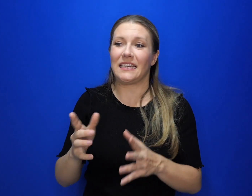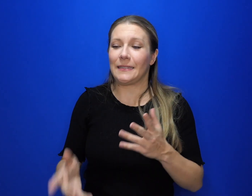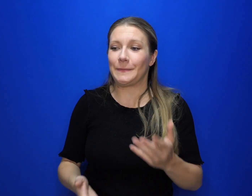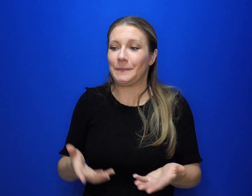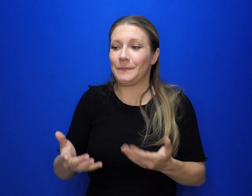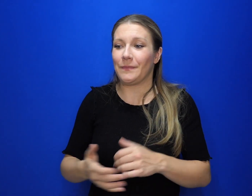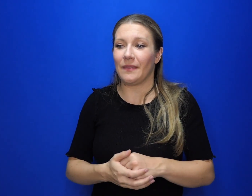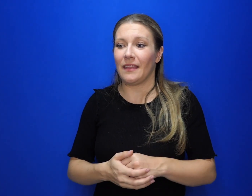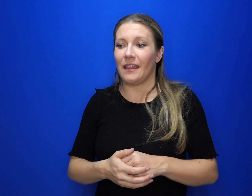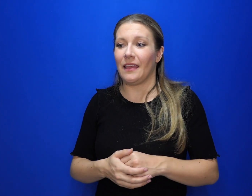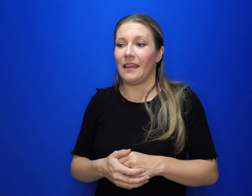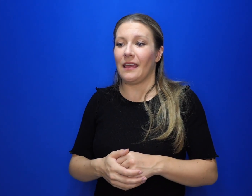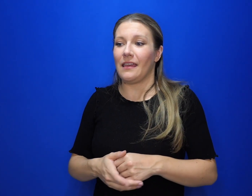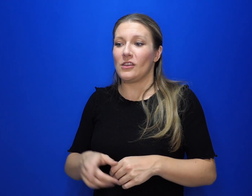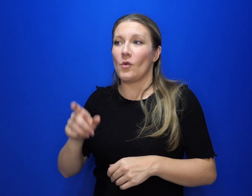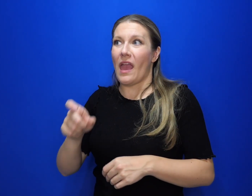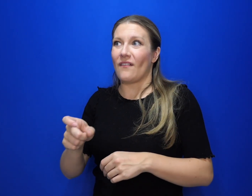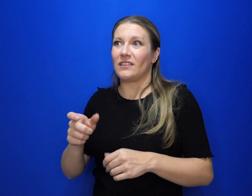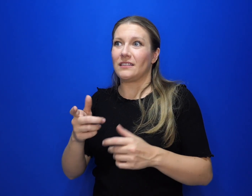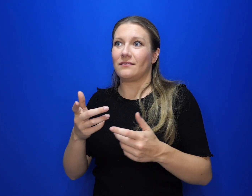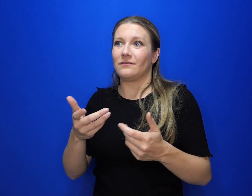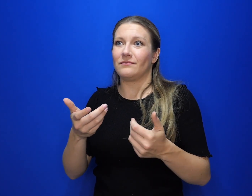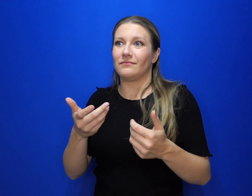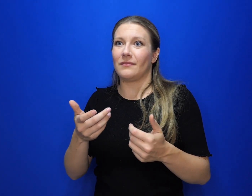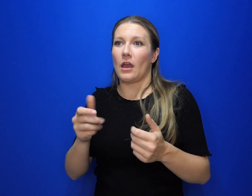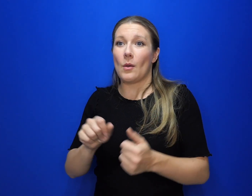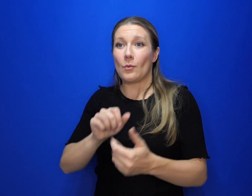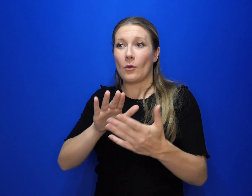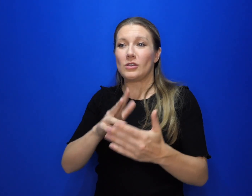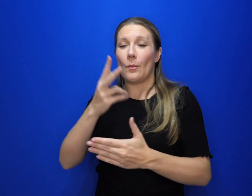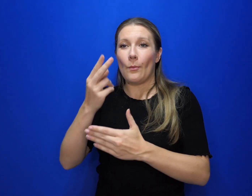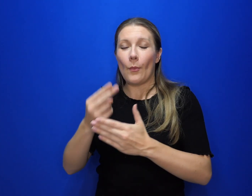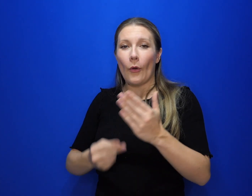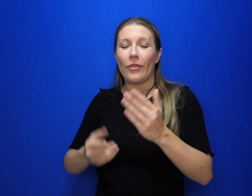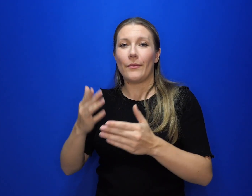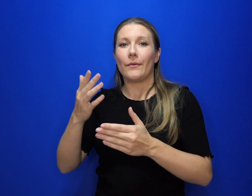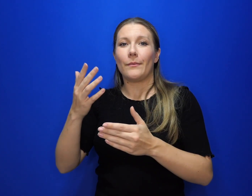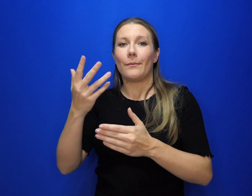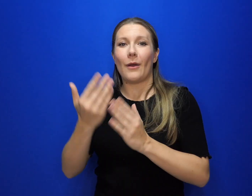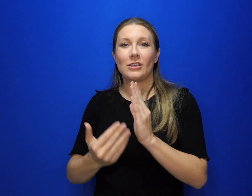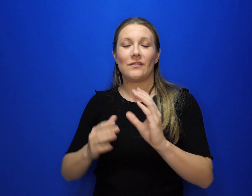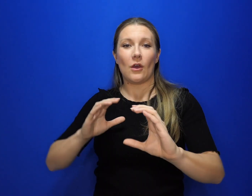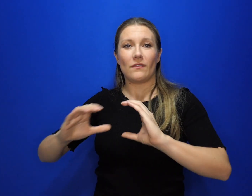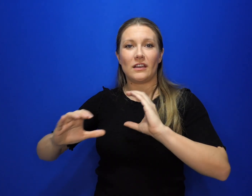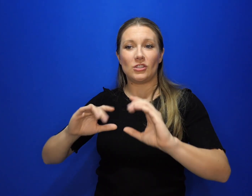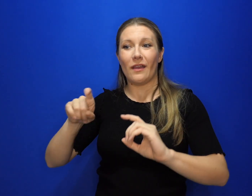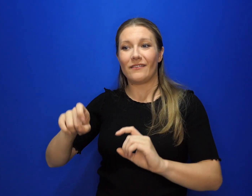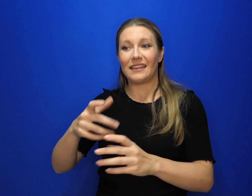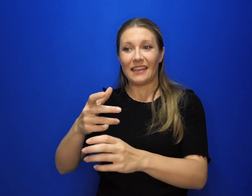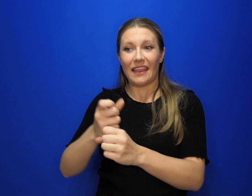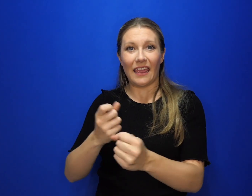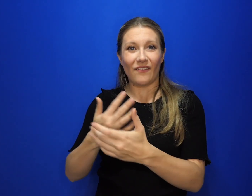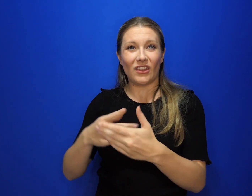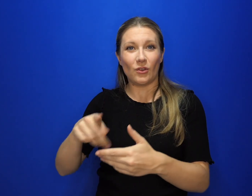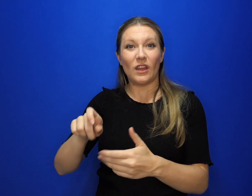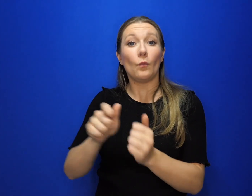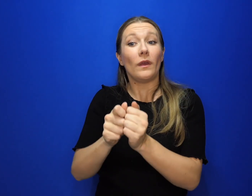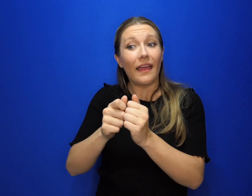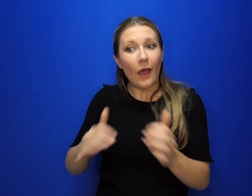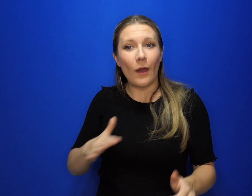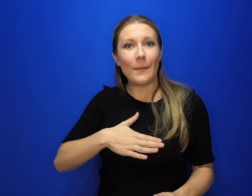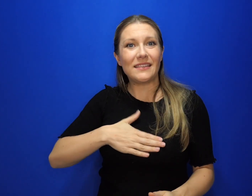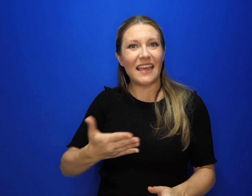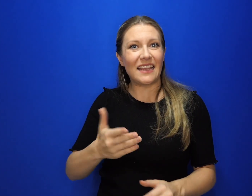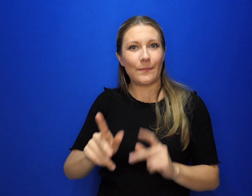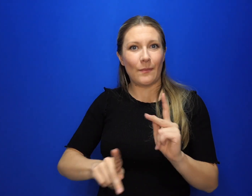kind of have to be both sides of the conversation. You need to get what you need without upsetting anyone, and you have to